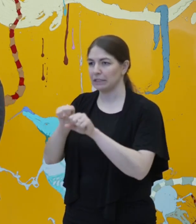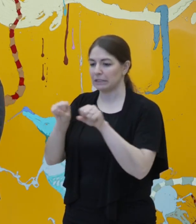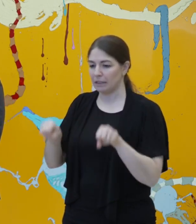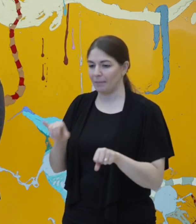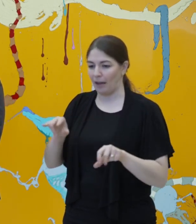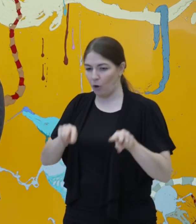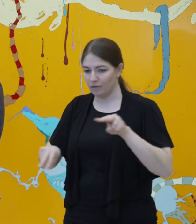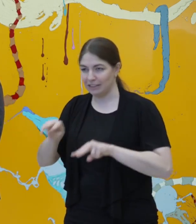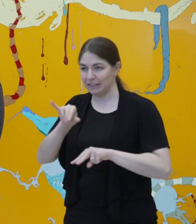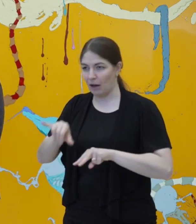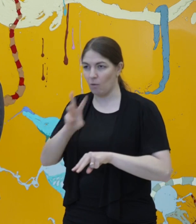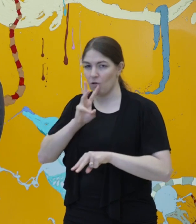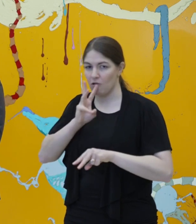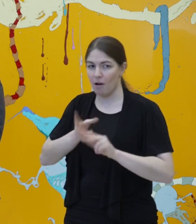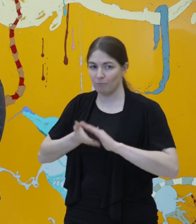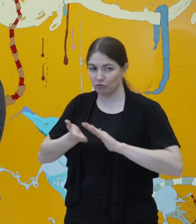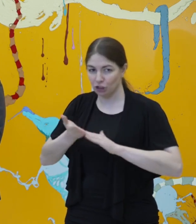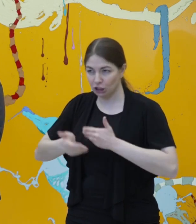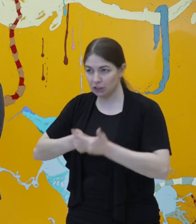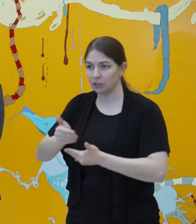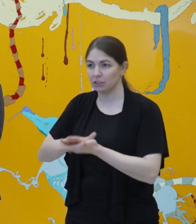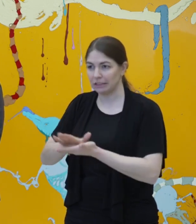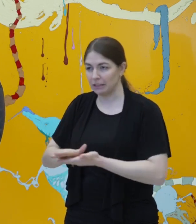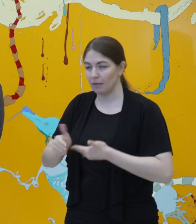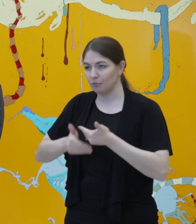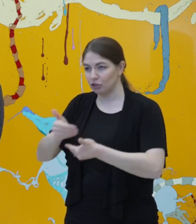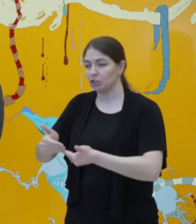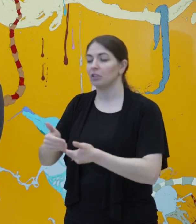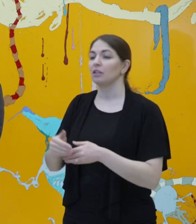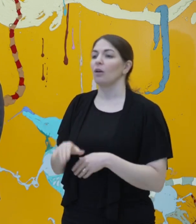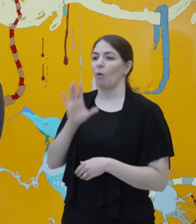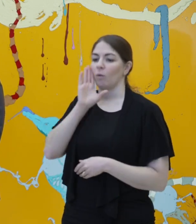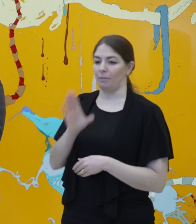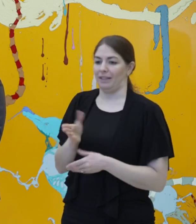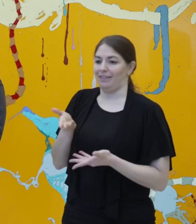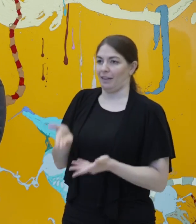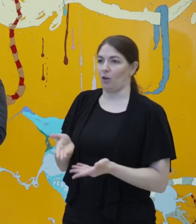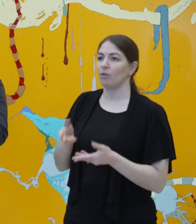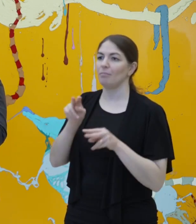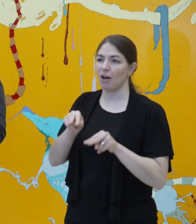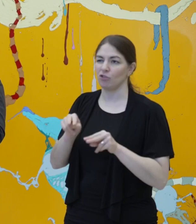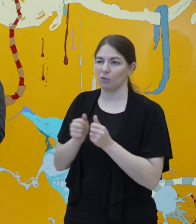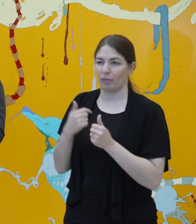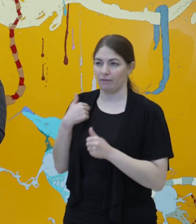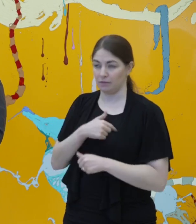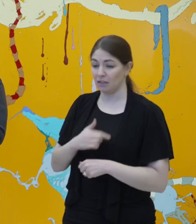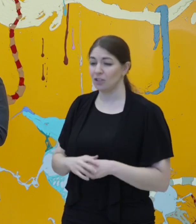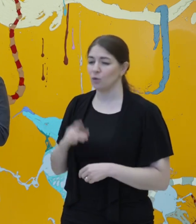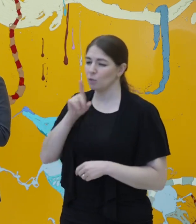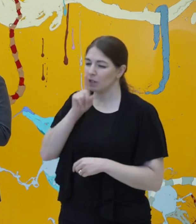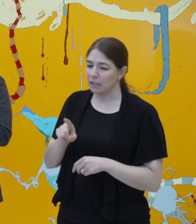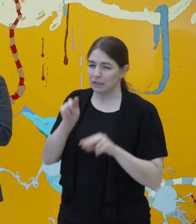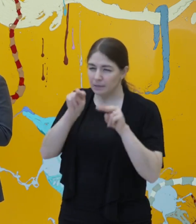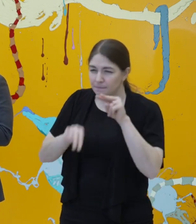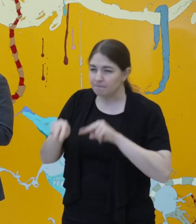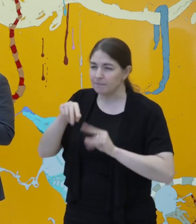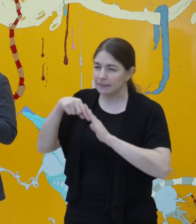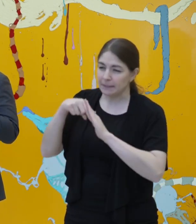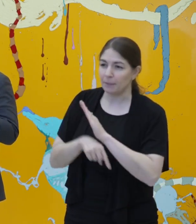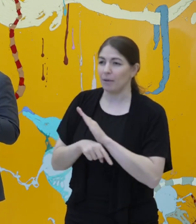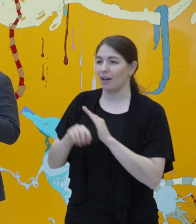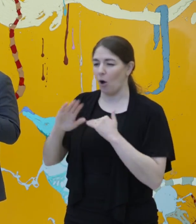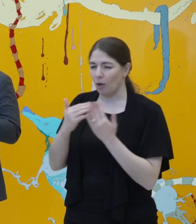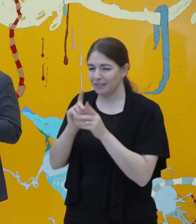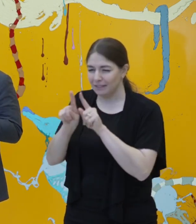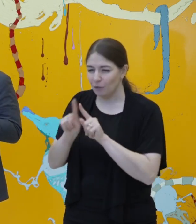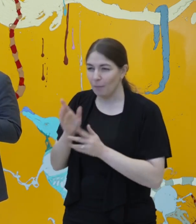operation will be on site and monitoring with us. So really looking thoroughly at all of the different components of the system, making